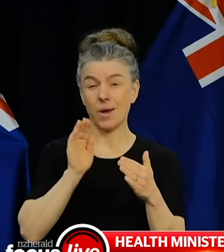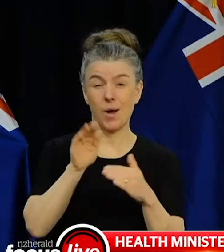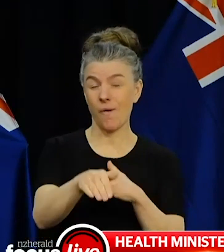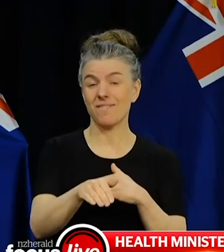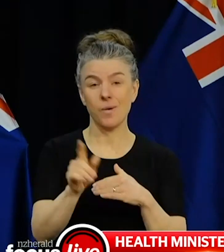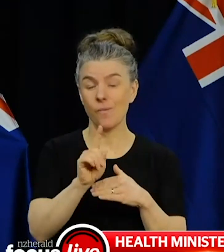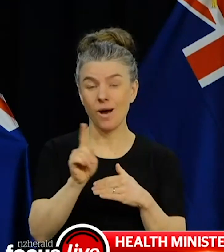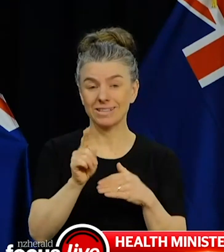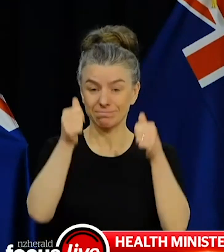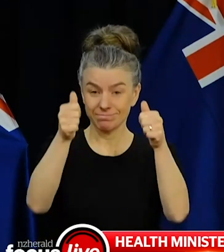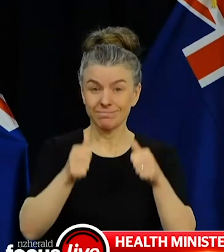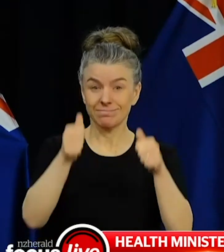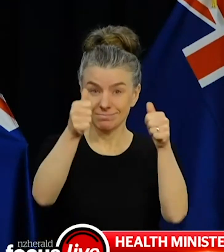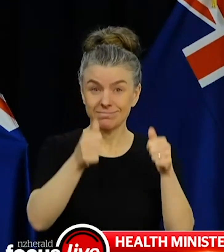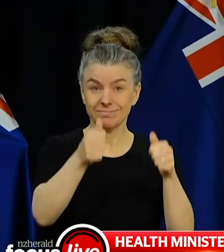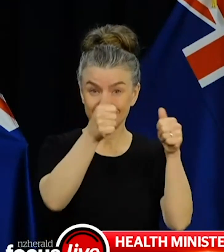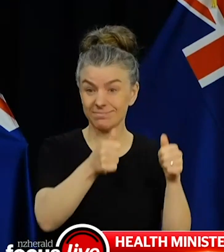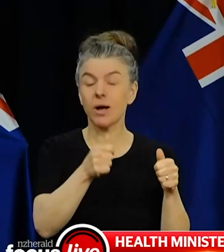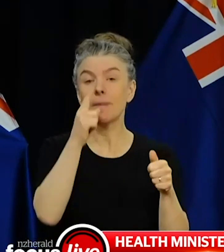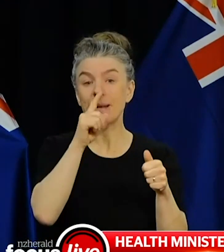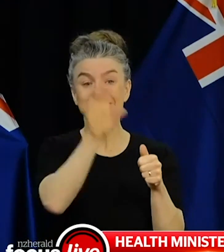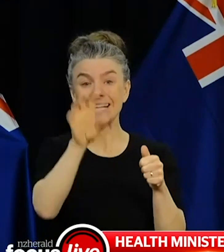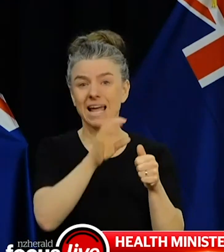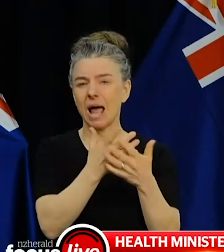1,387,308 poster scans have taken place.